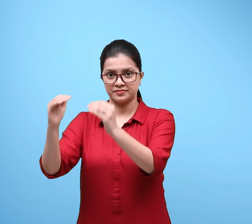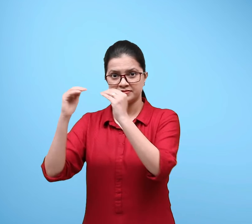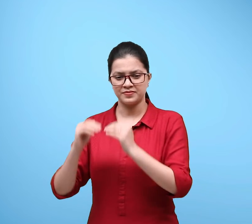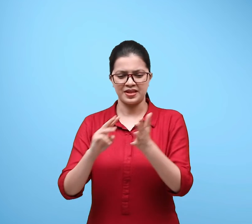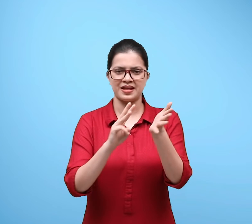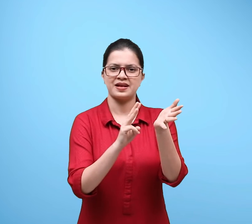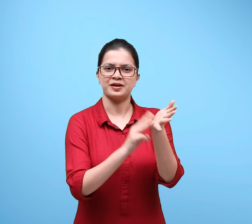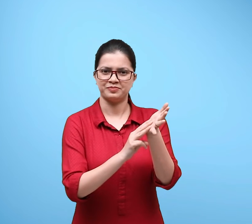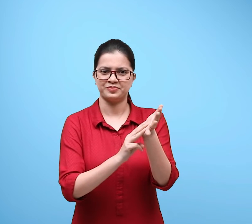metals,